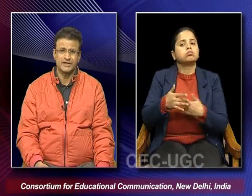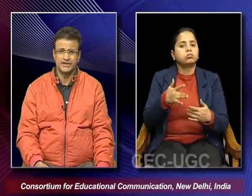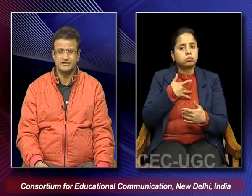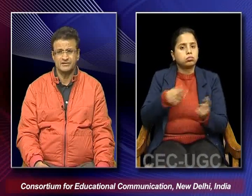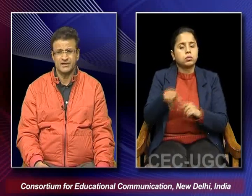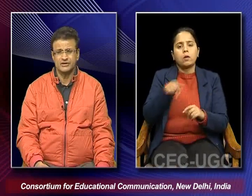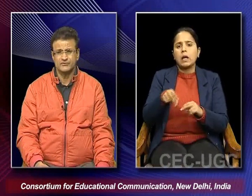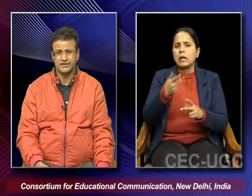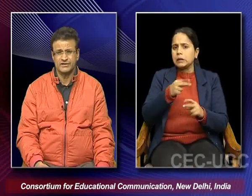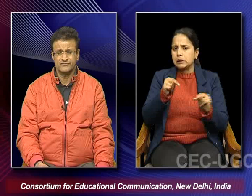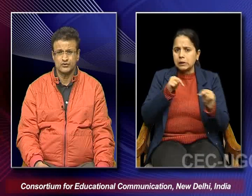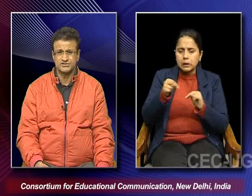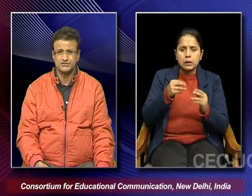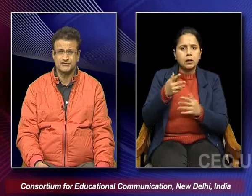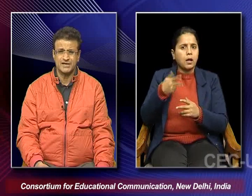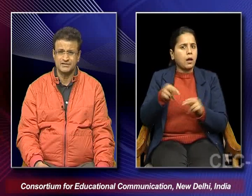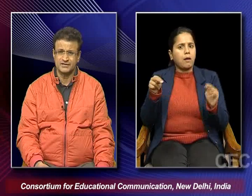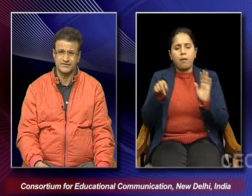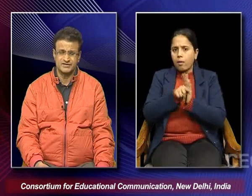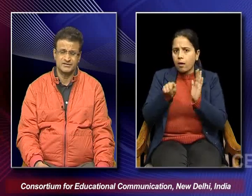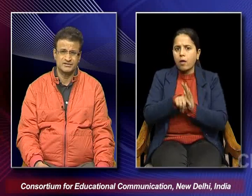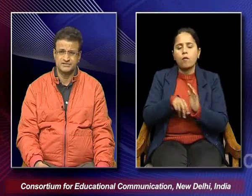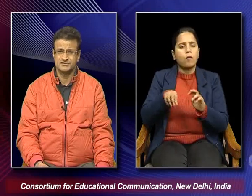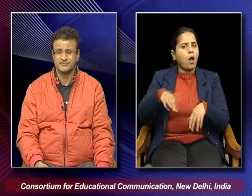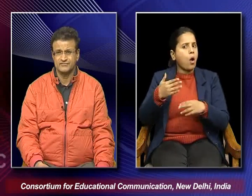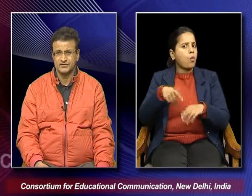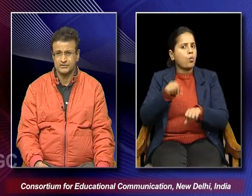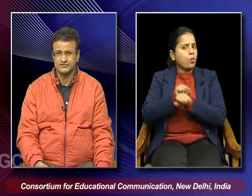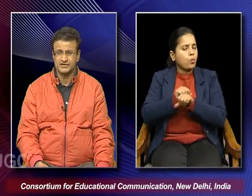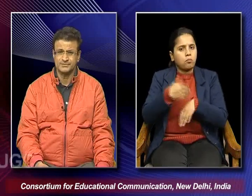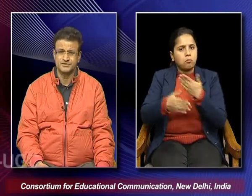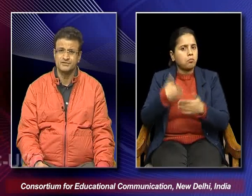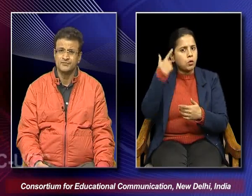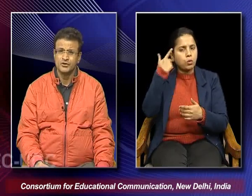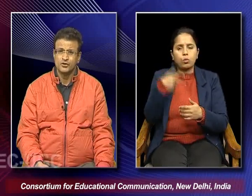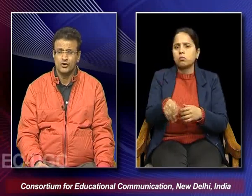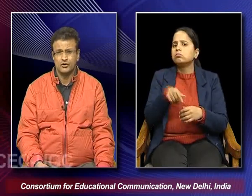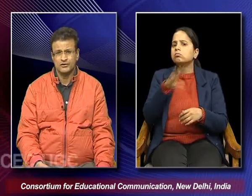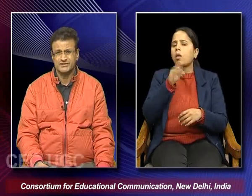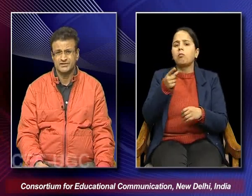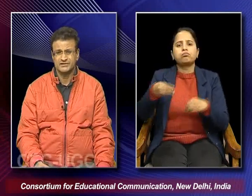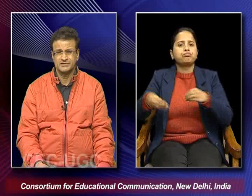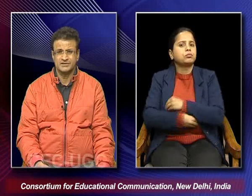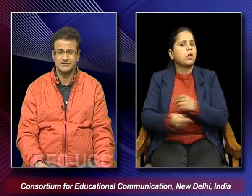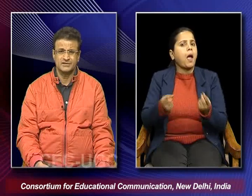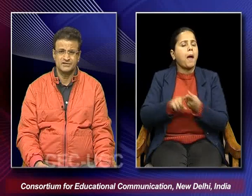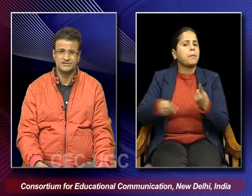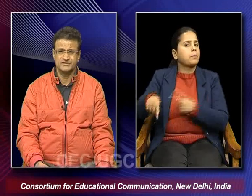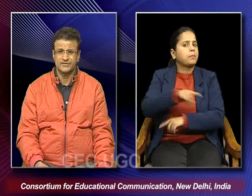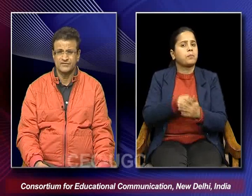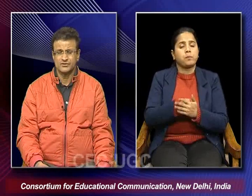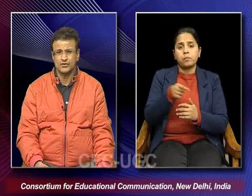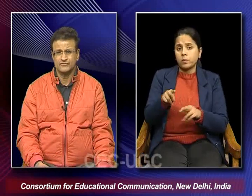to negate the kind of negative forces which are there, whether it is in the framework of the corruption or whether it is